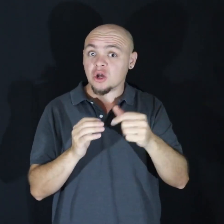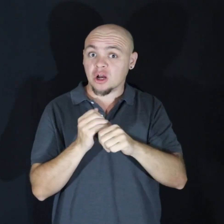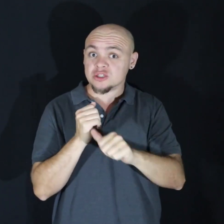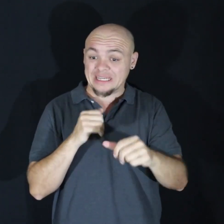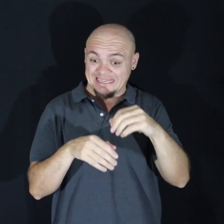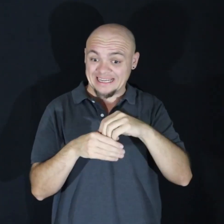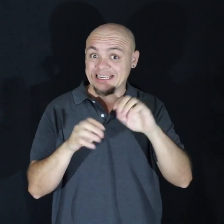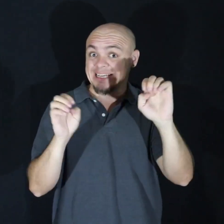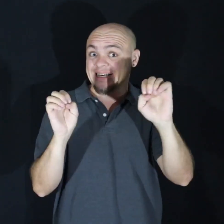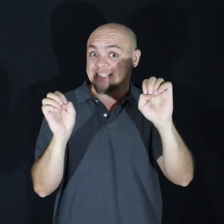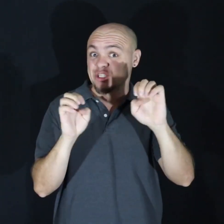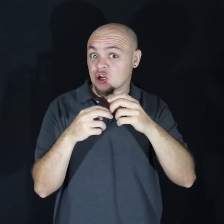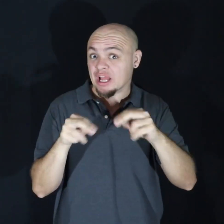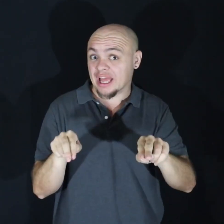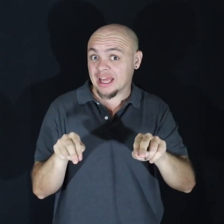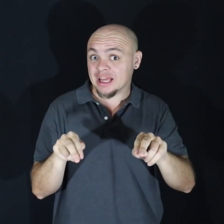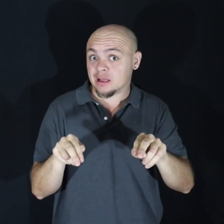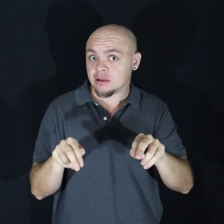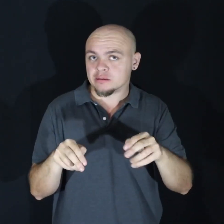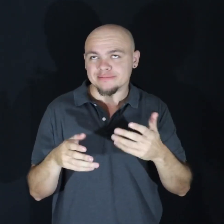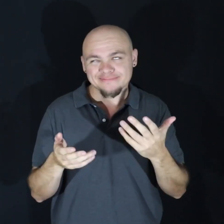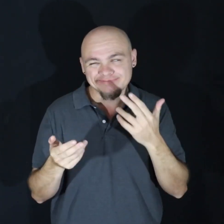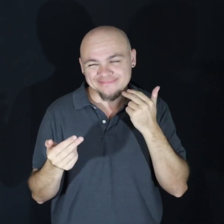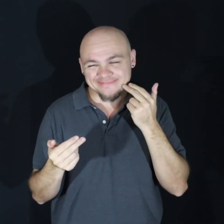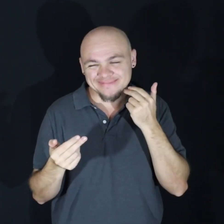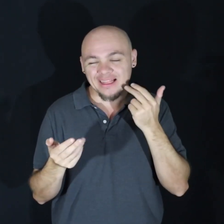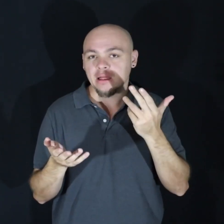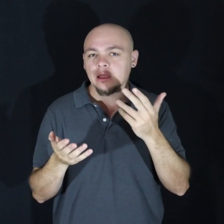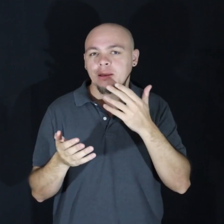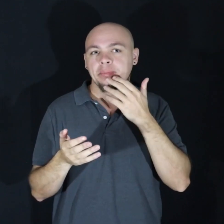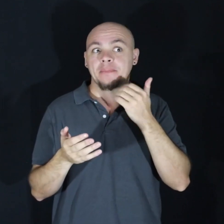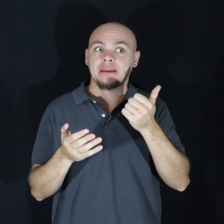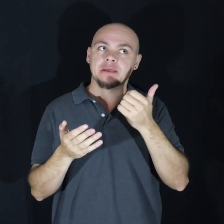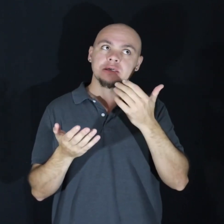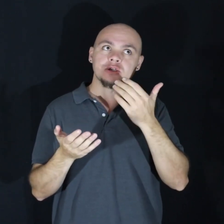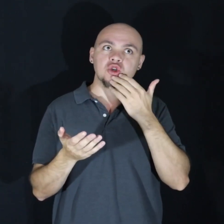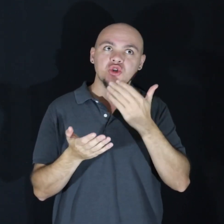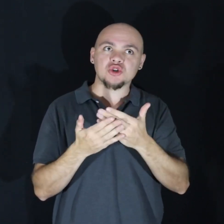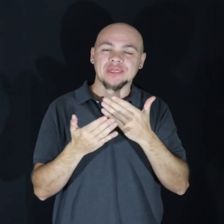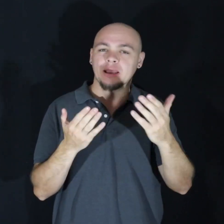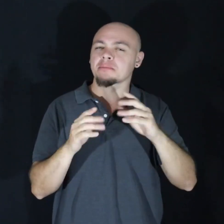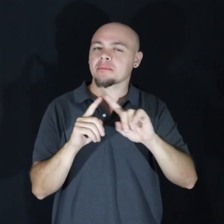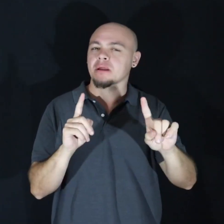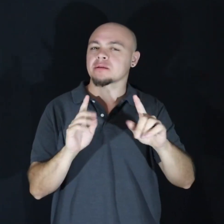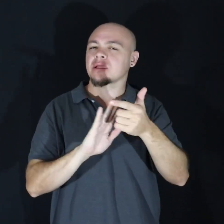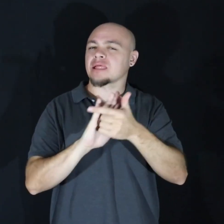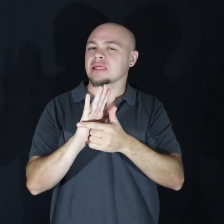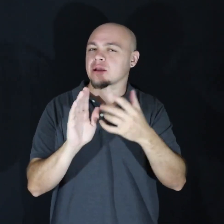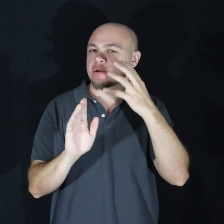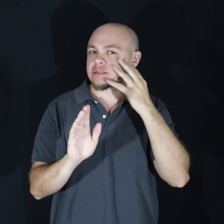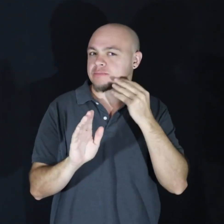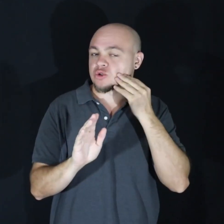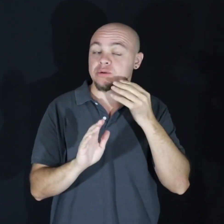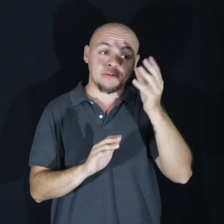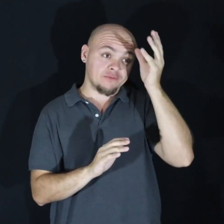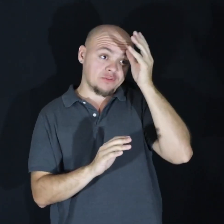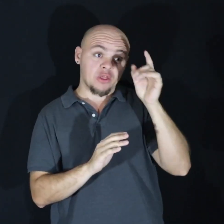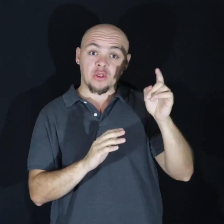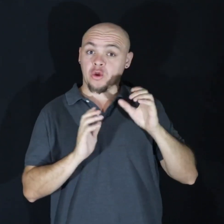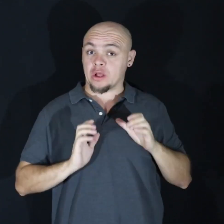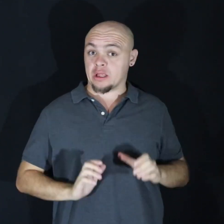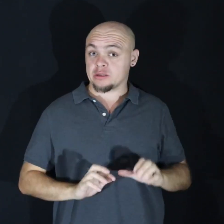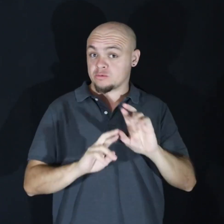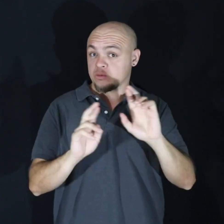Okay, maybe that's a good thing. Let me better demonstrate this point from my legal experience. When getting my father clients ready for